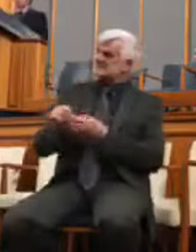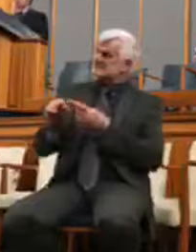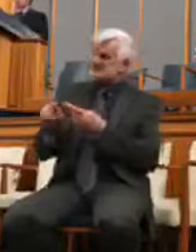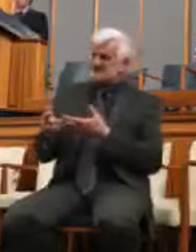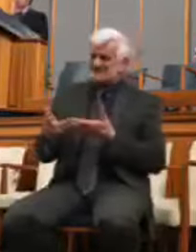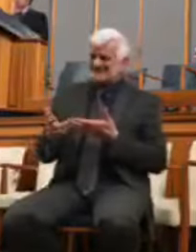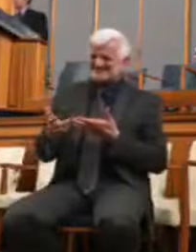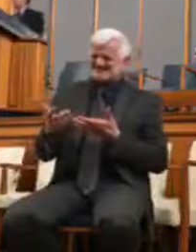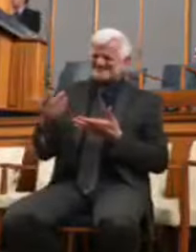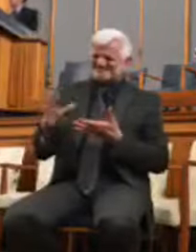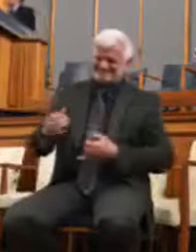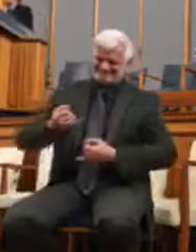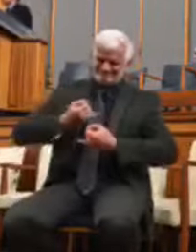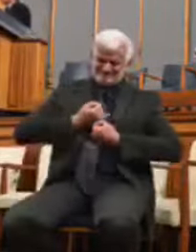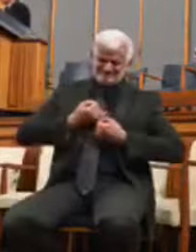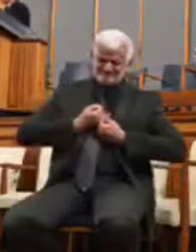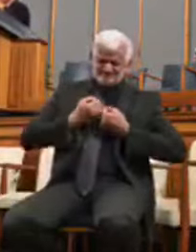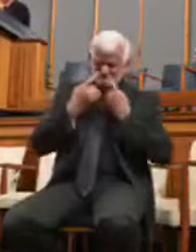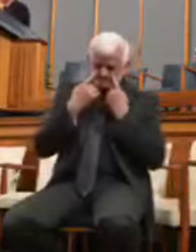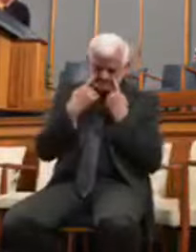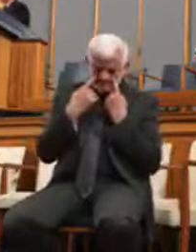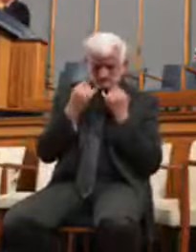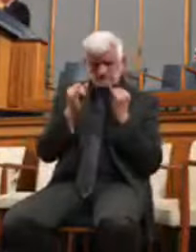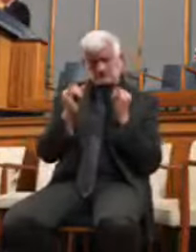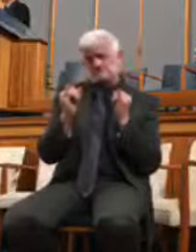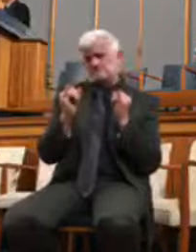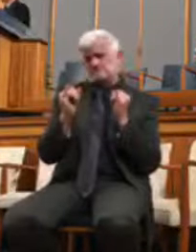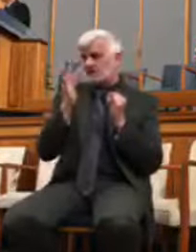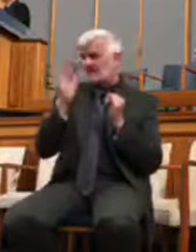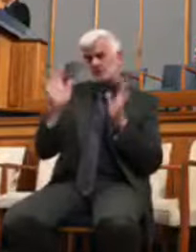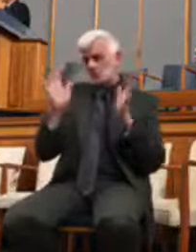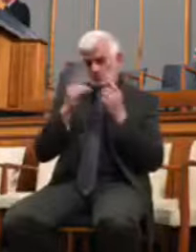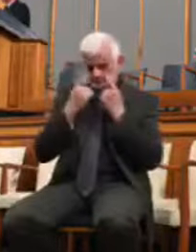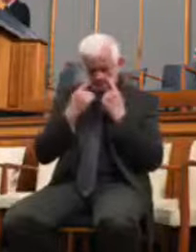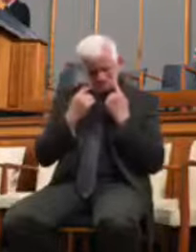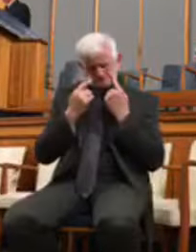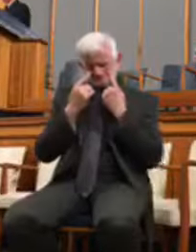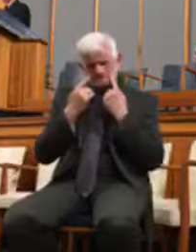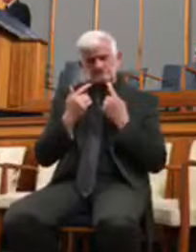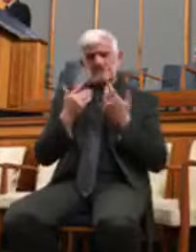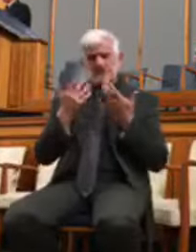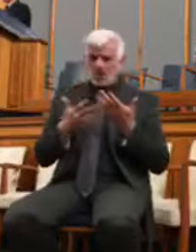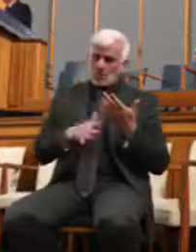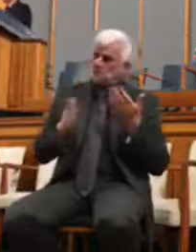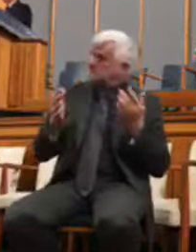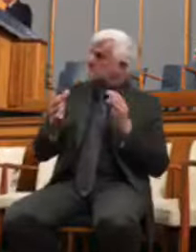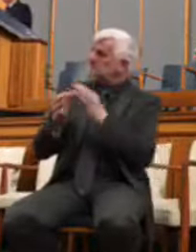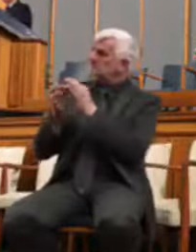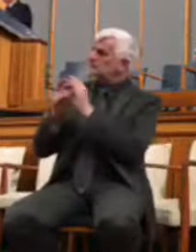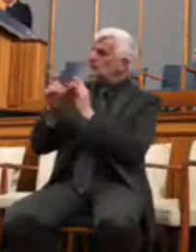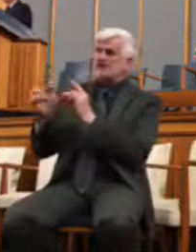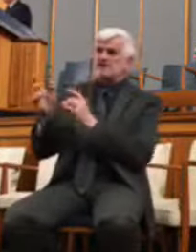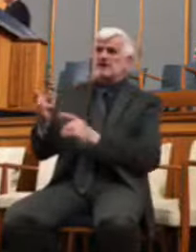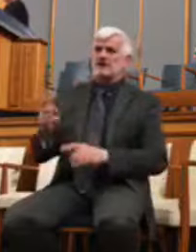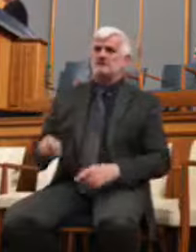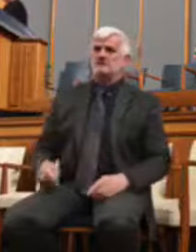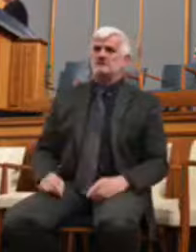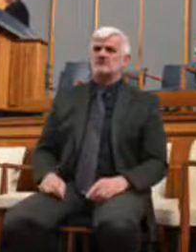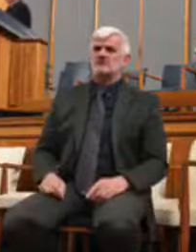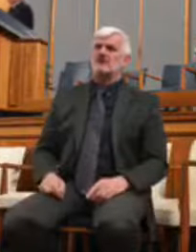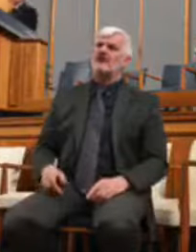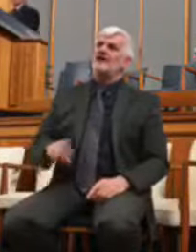Jesus Christ. And that's why in his encounter with the Lord Jesus in John chapter 21, the Lord said to him,